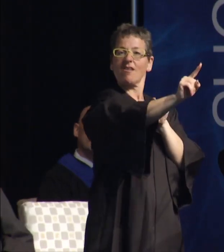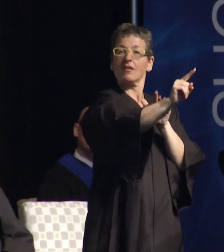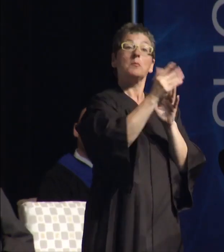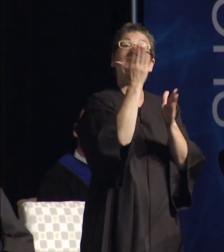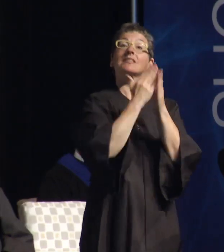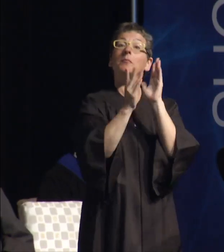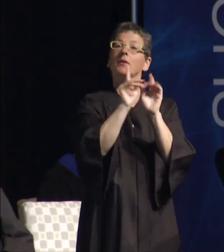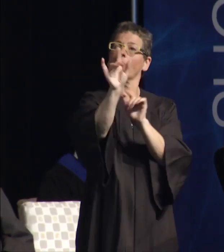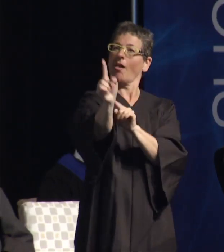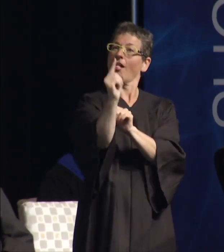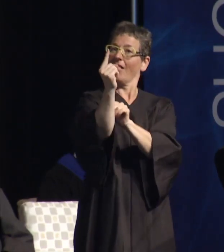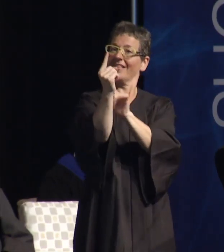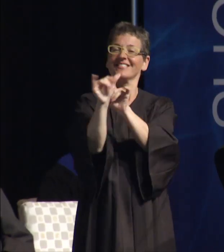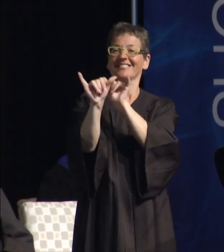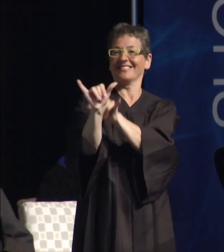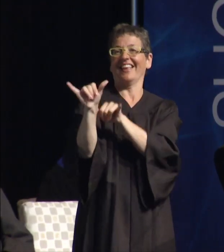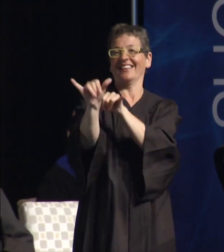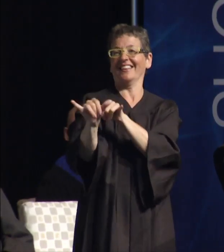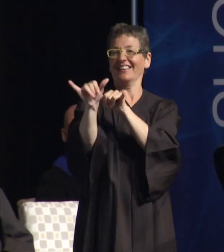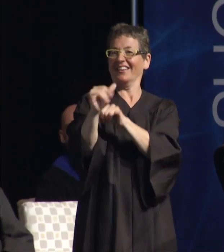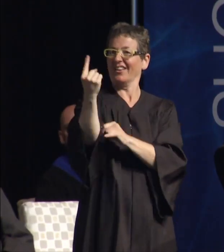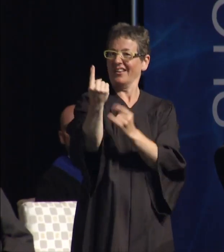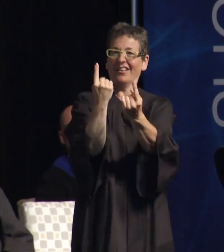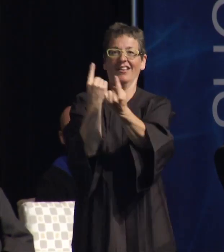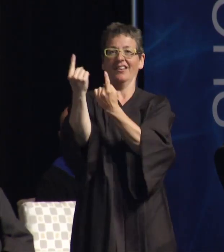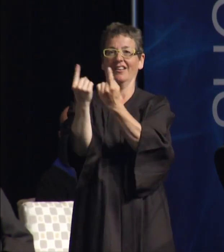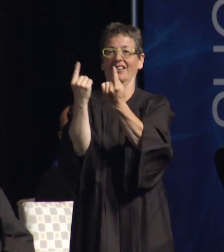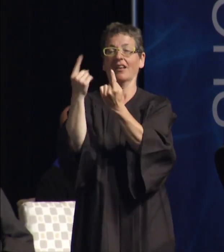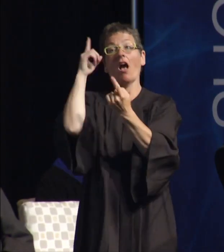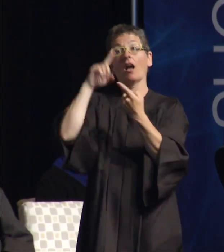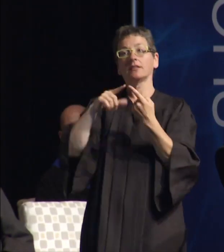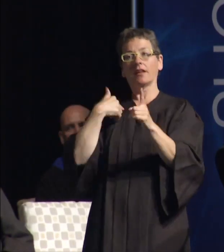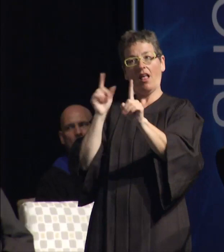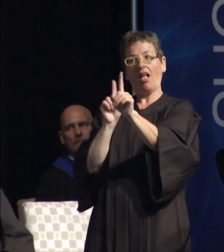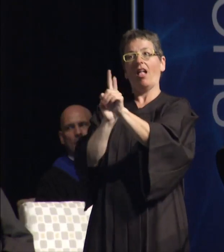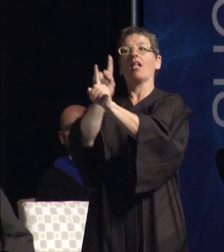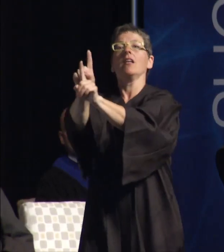end never really left. They simply waited for me to find my way.